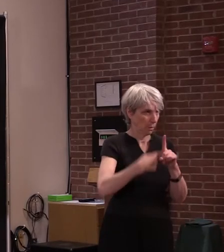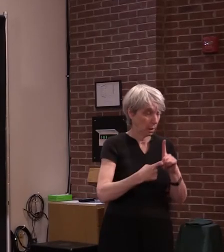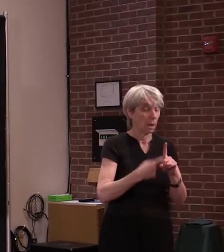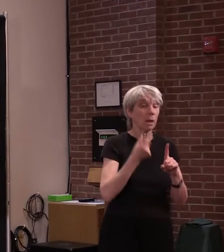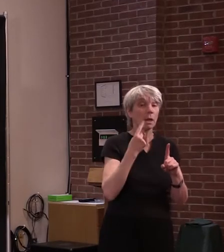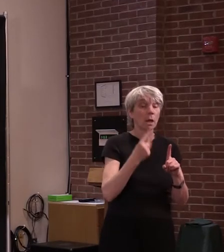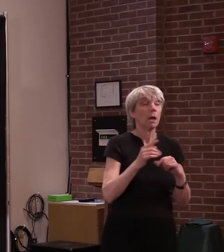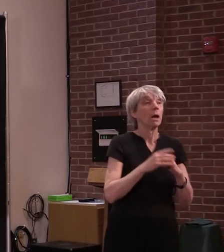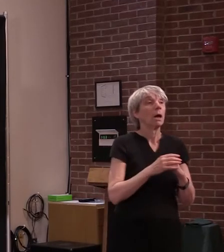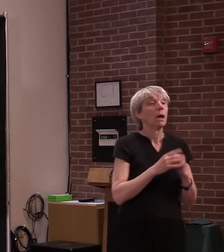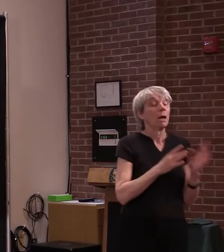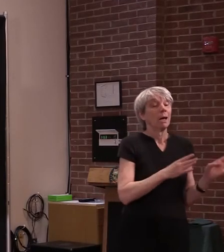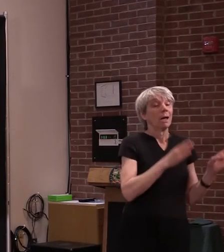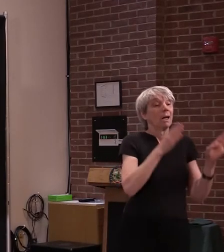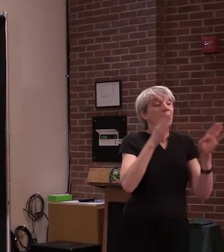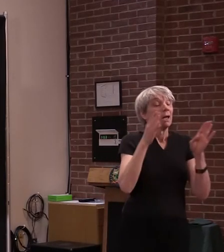rate